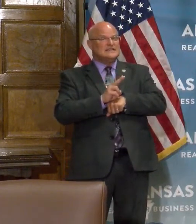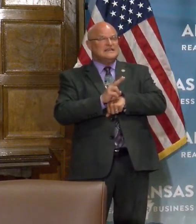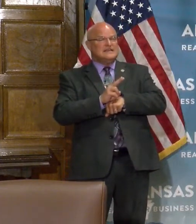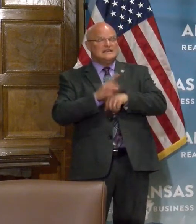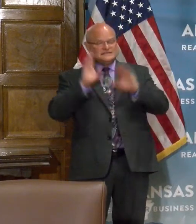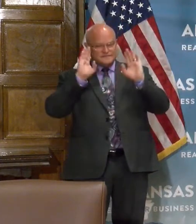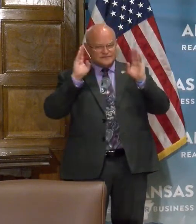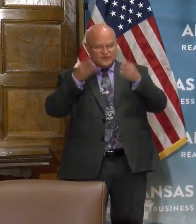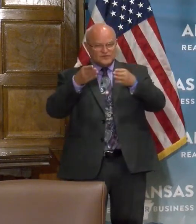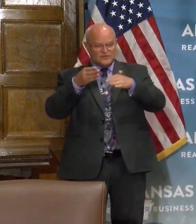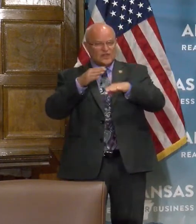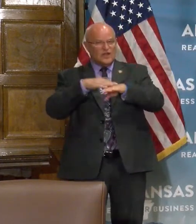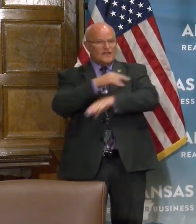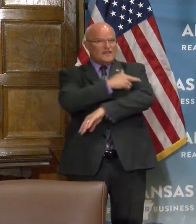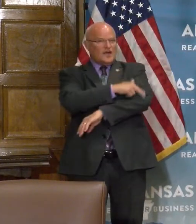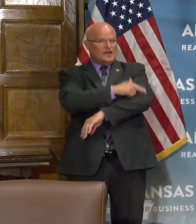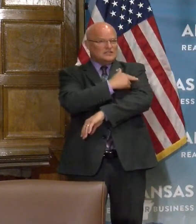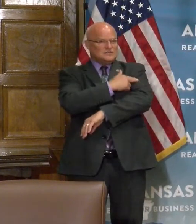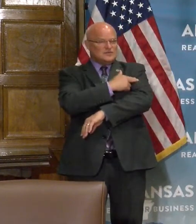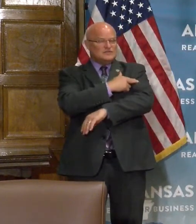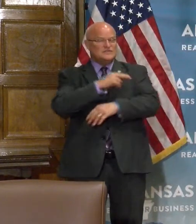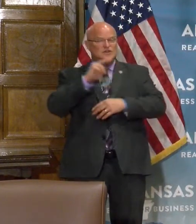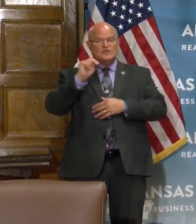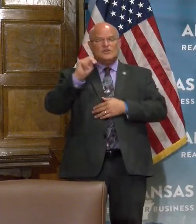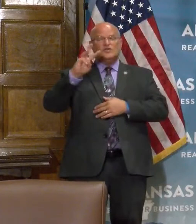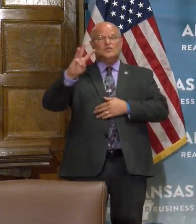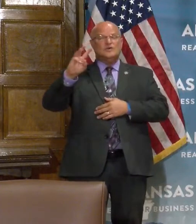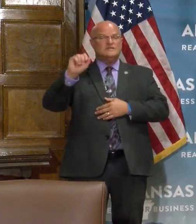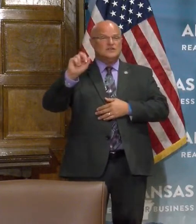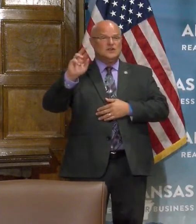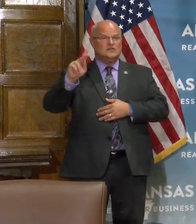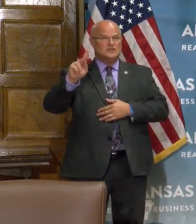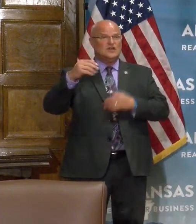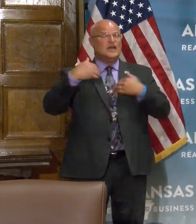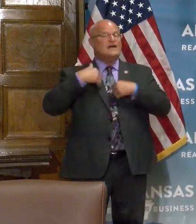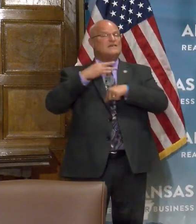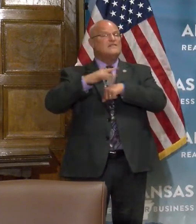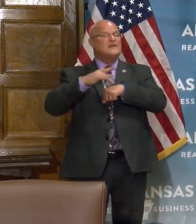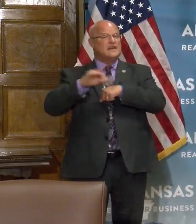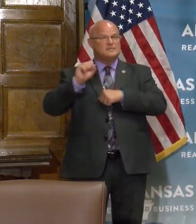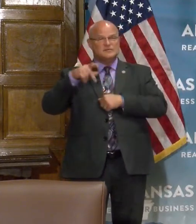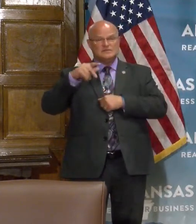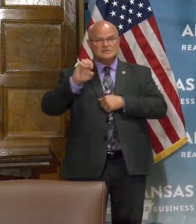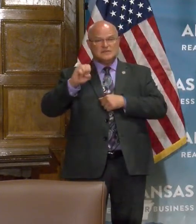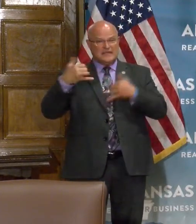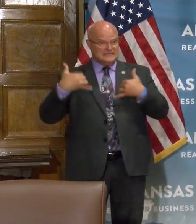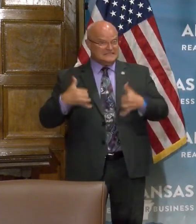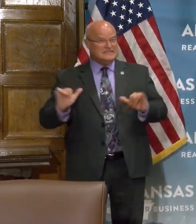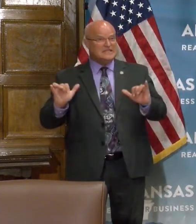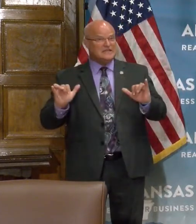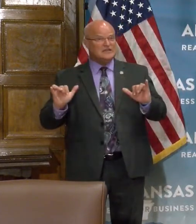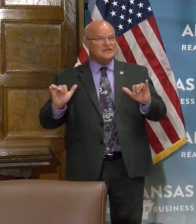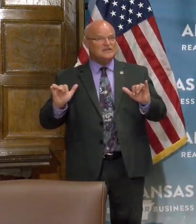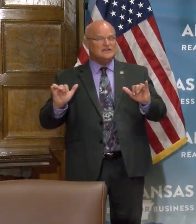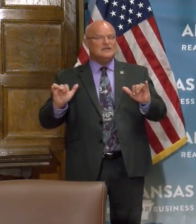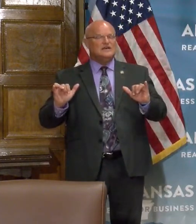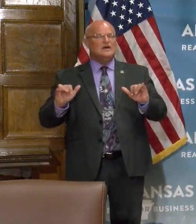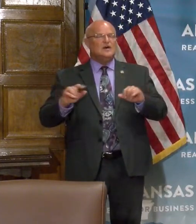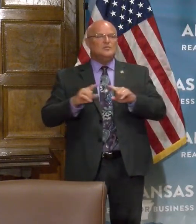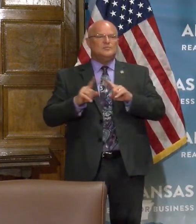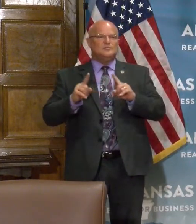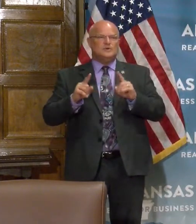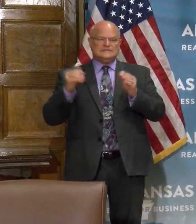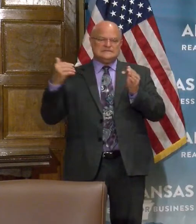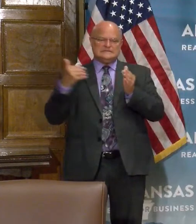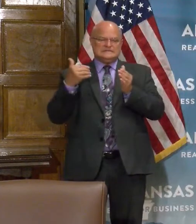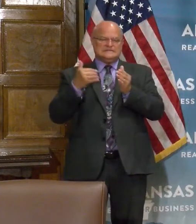to the hospitals in Northwest Arkansas, they have available space. They're good, but it is tight,